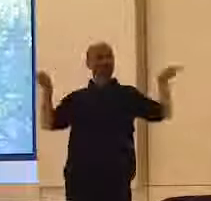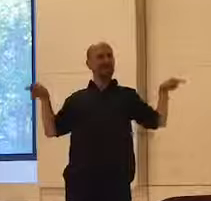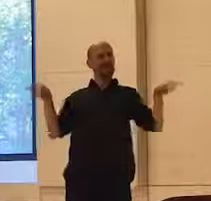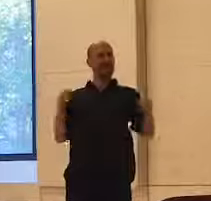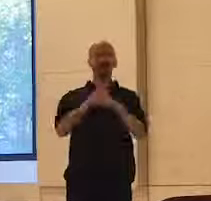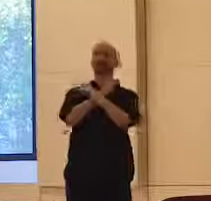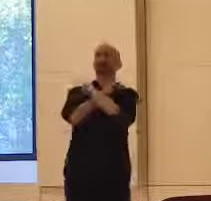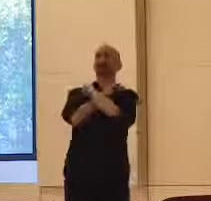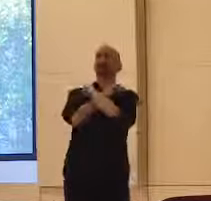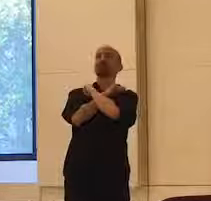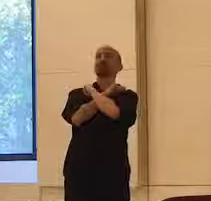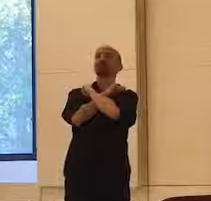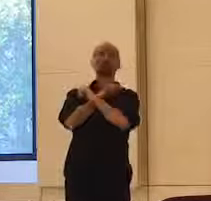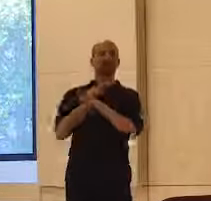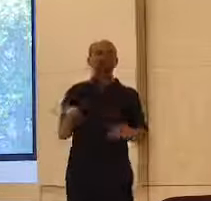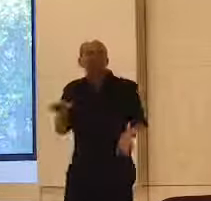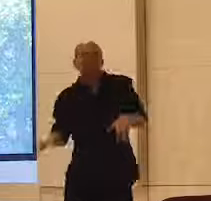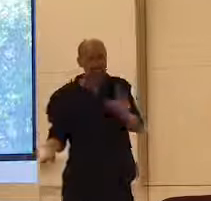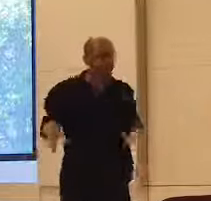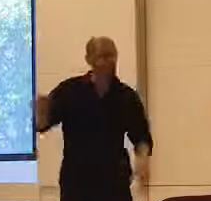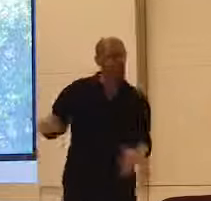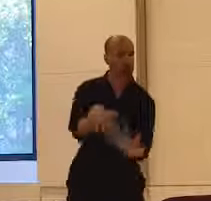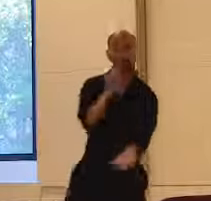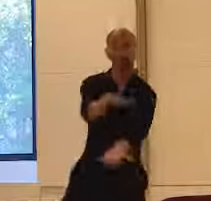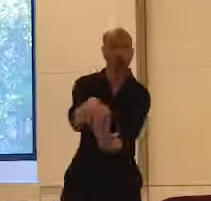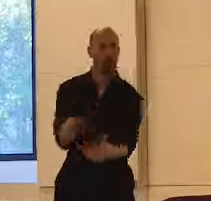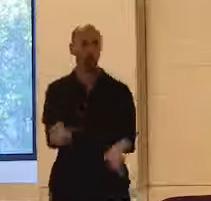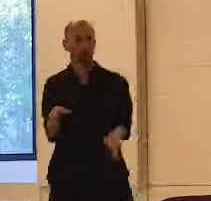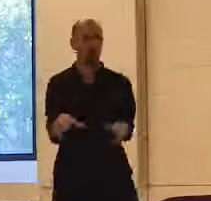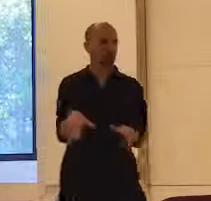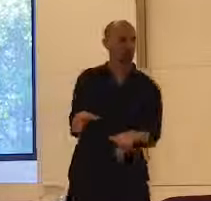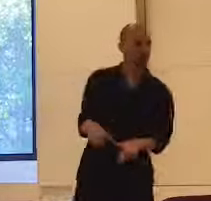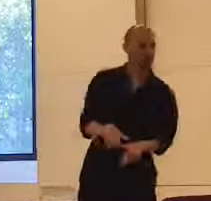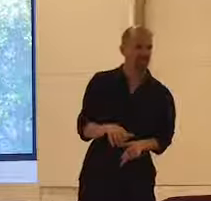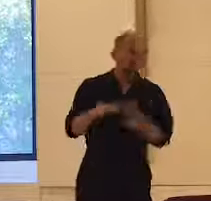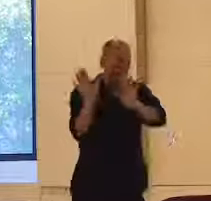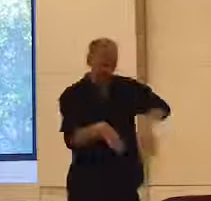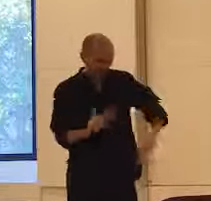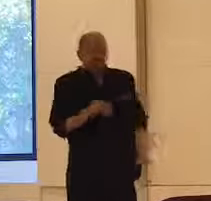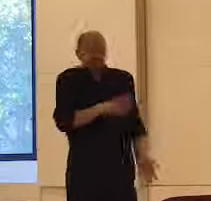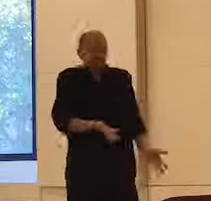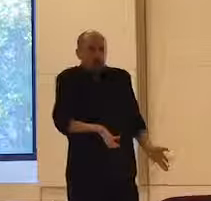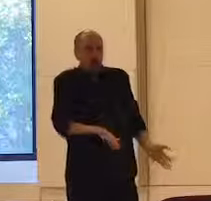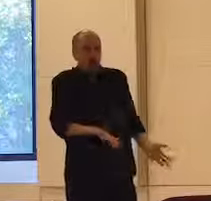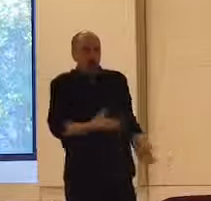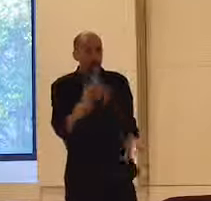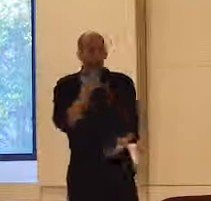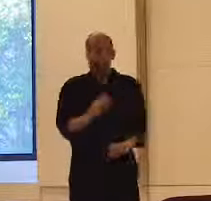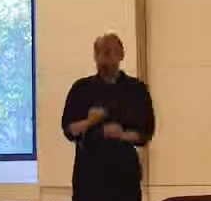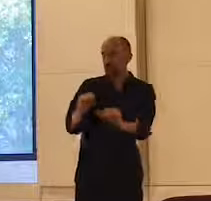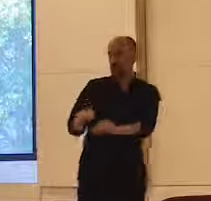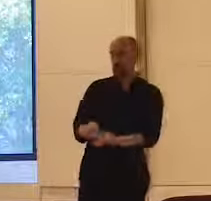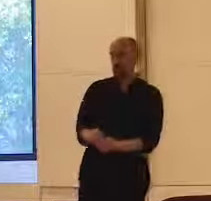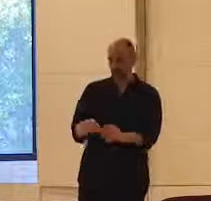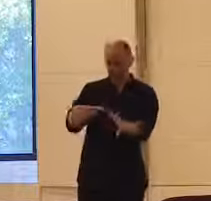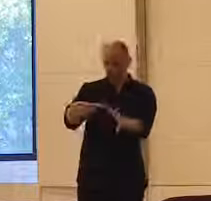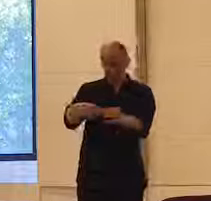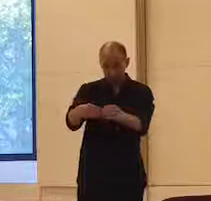when they're teaching about Egyptians and dinosaurs and all that kind of stuff, why are they learning that? You should